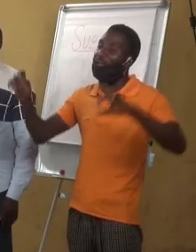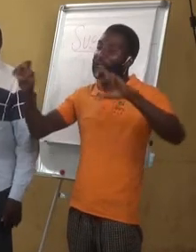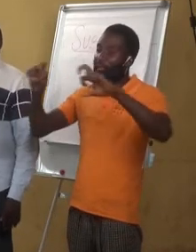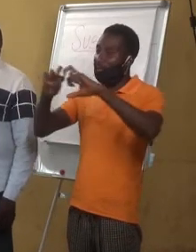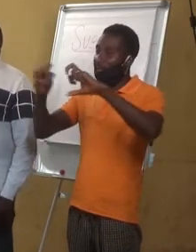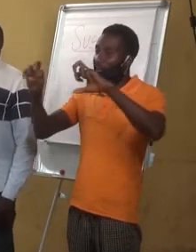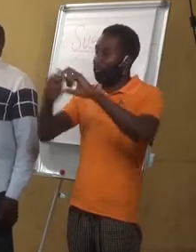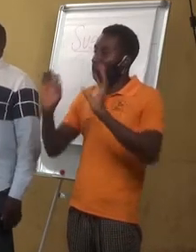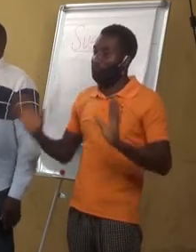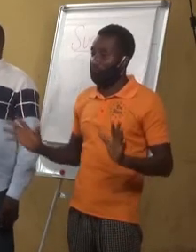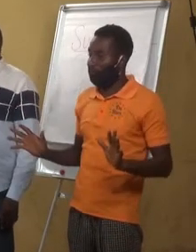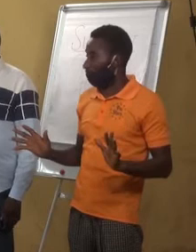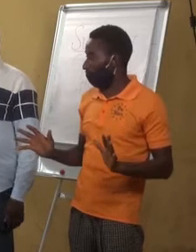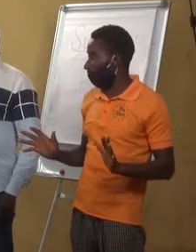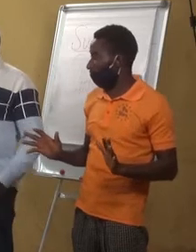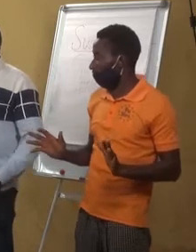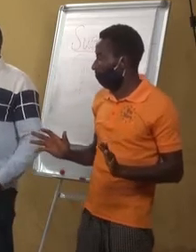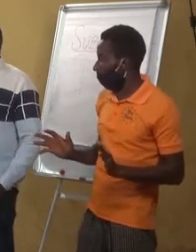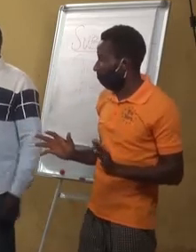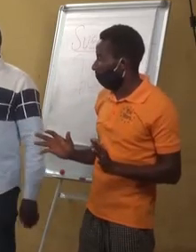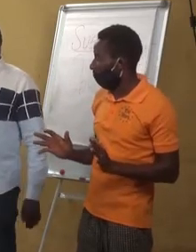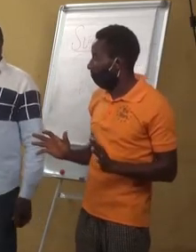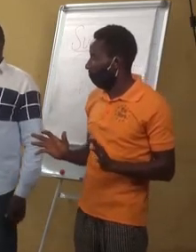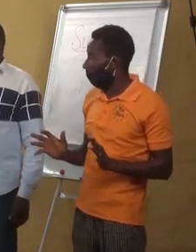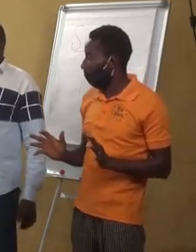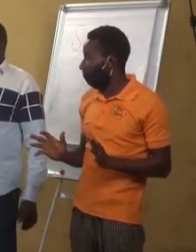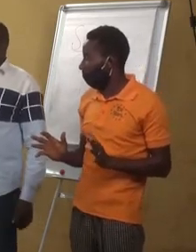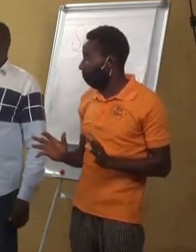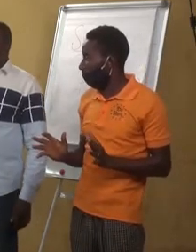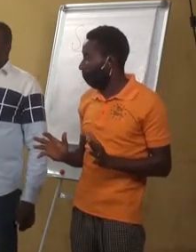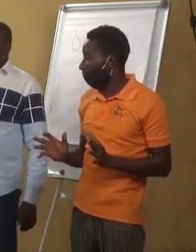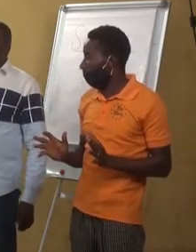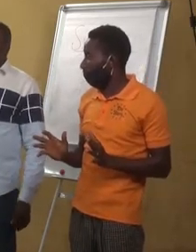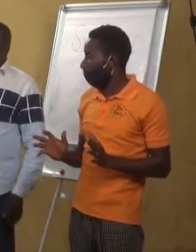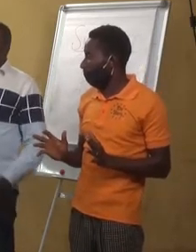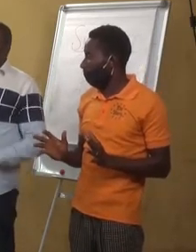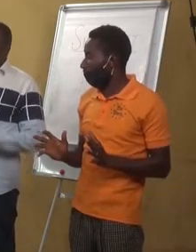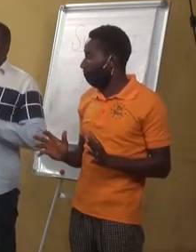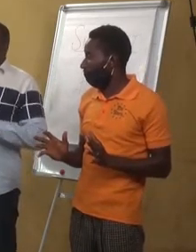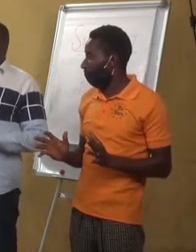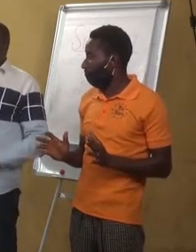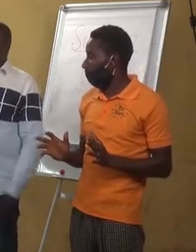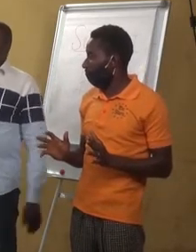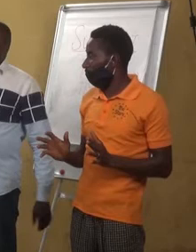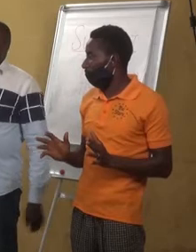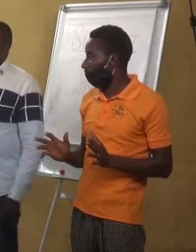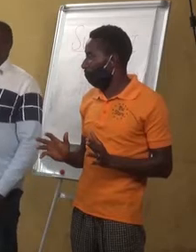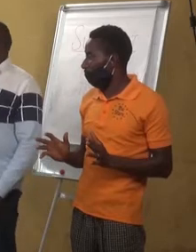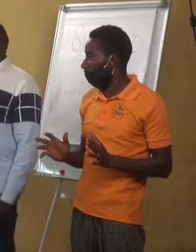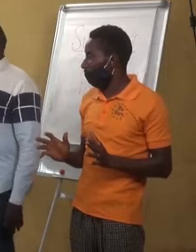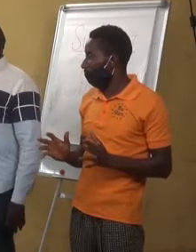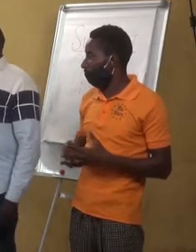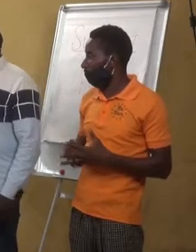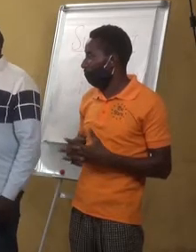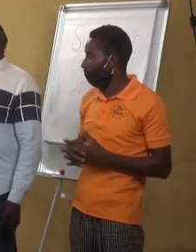mention that substances that are electrolyte in nature conduct electricity either in molten states or